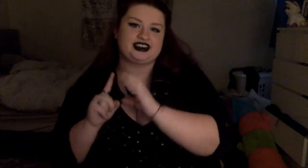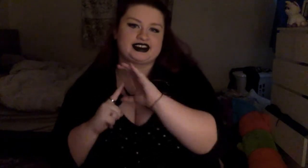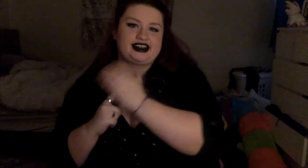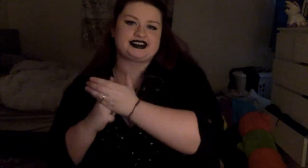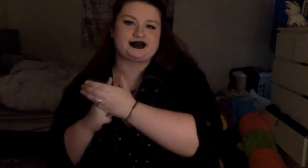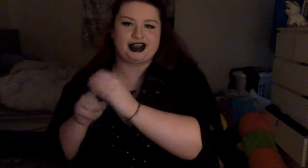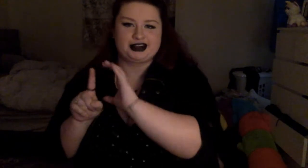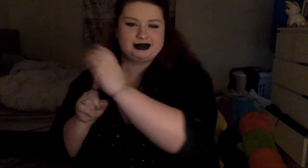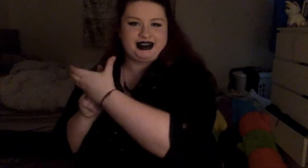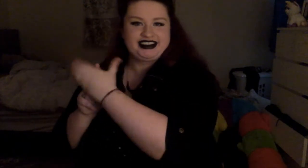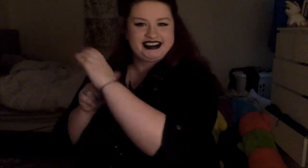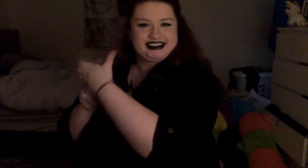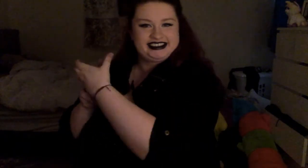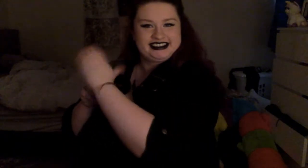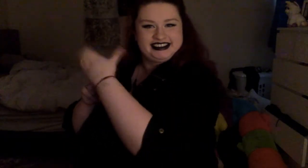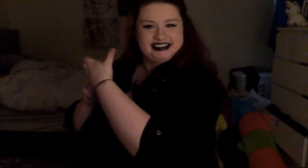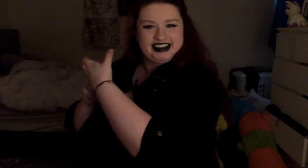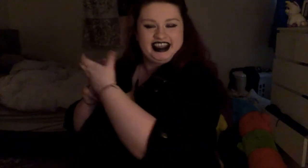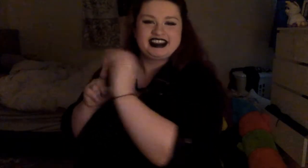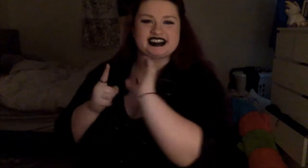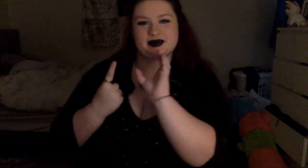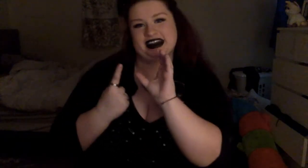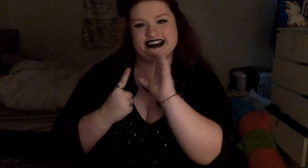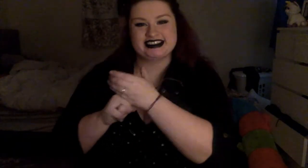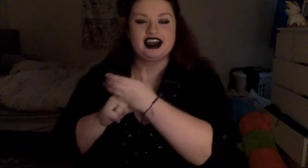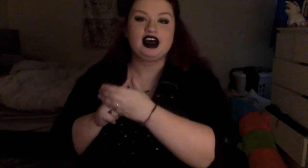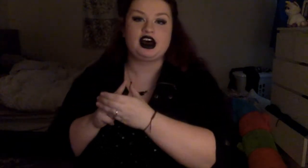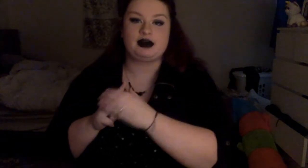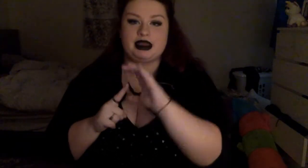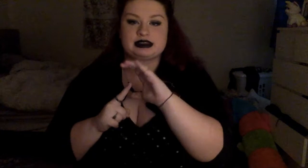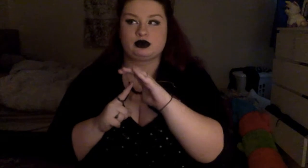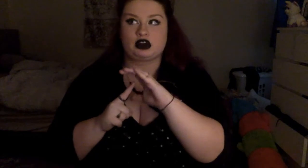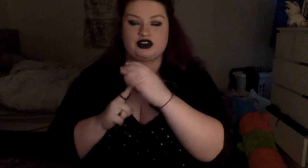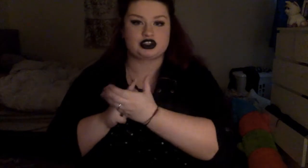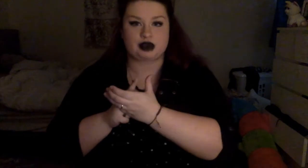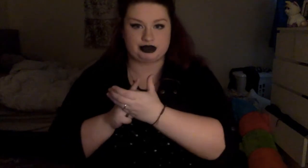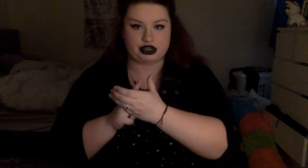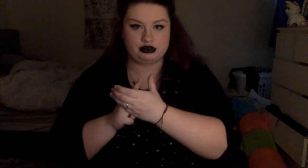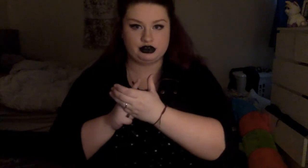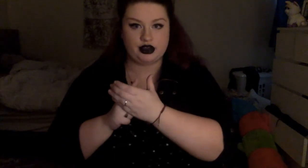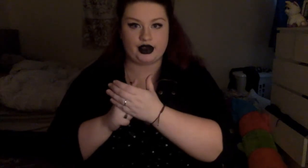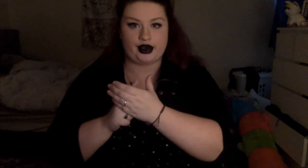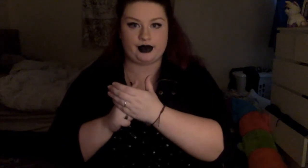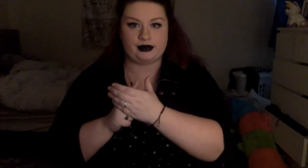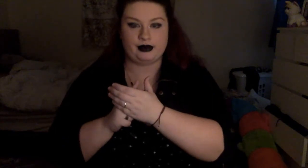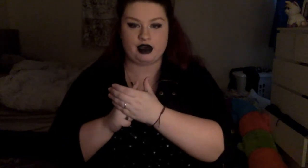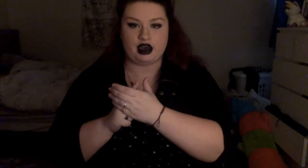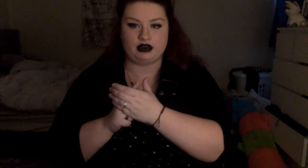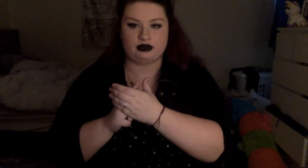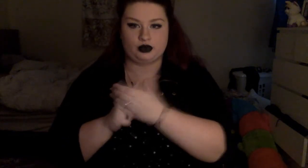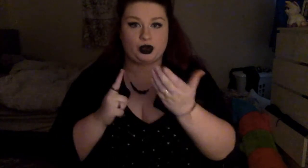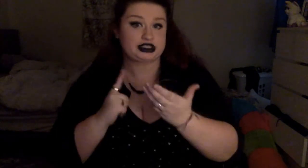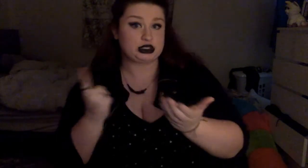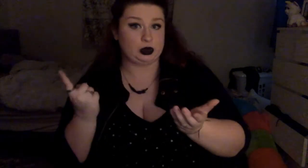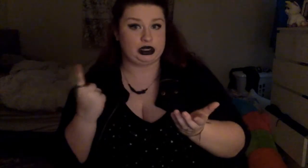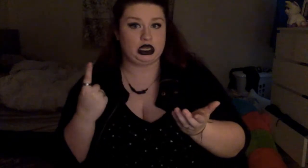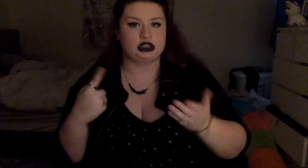into classifiers, but that's what it is. It's more of a description of what's going on.